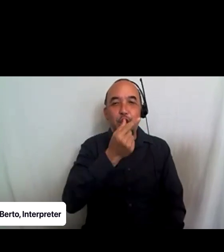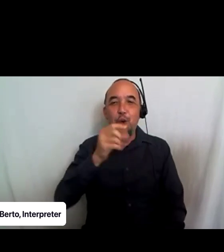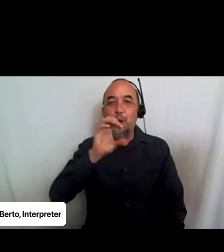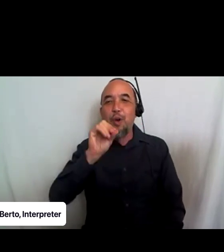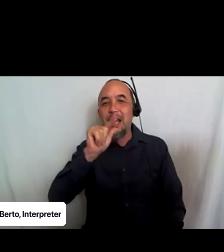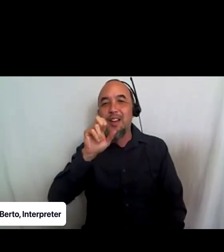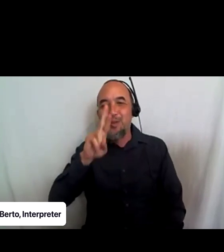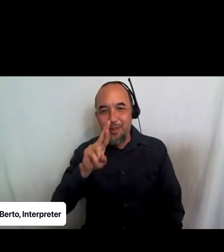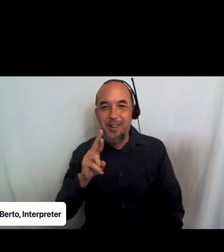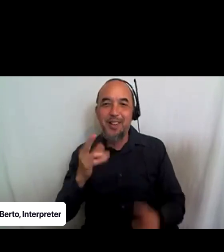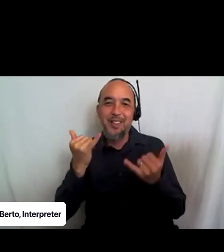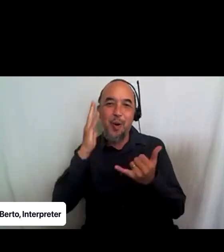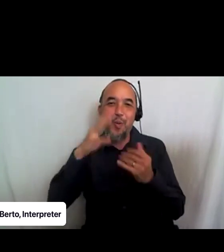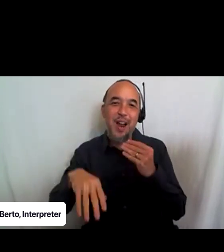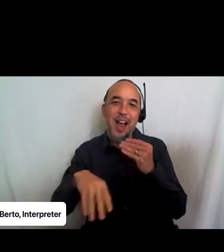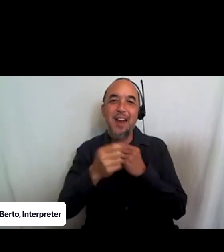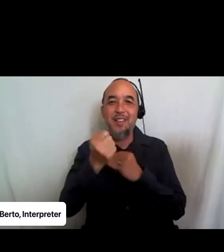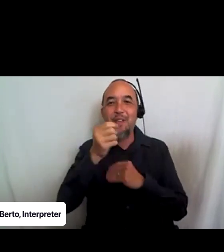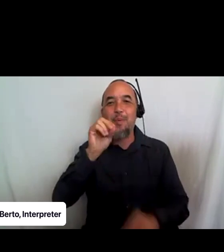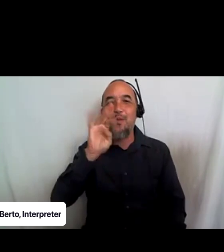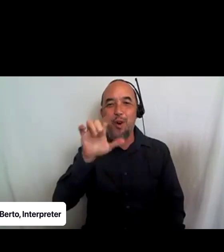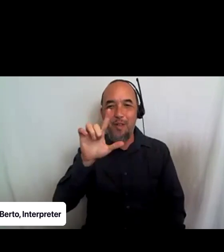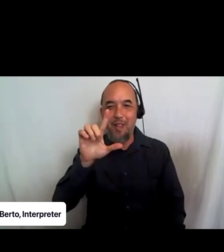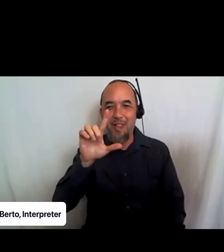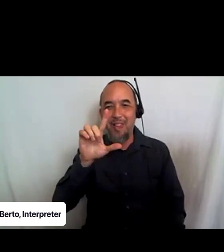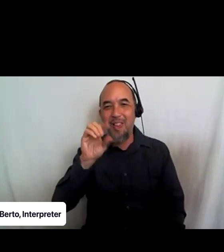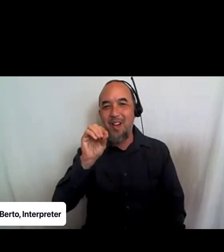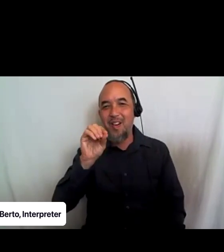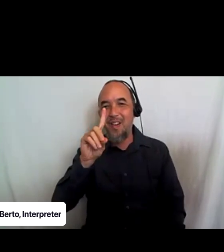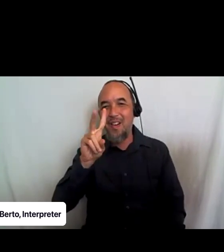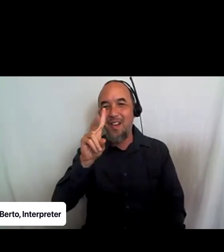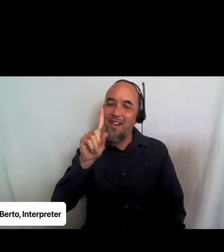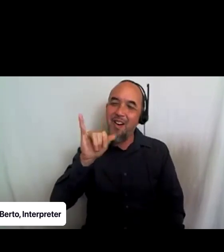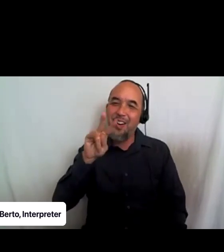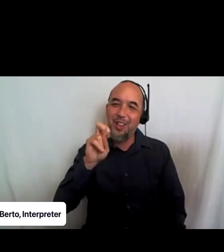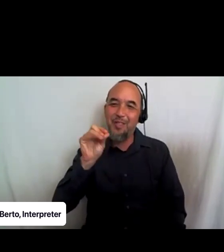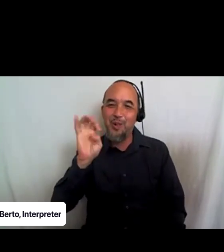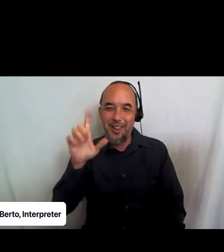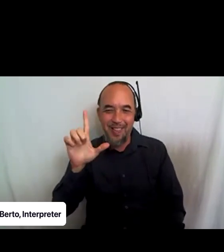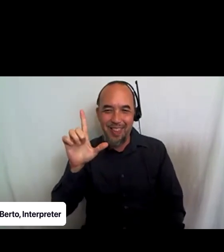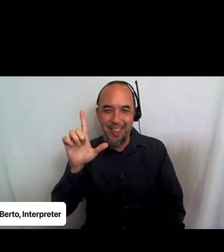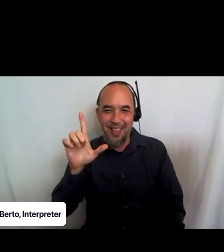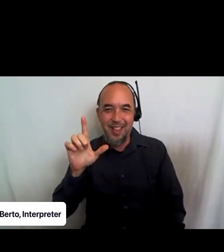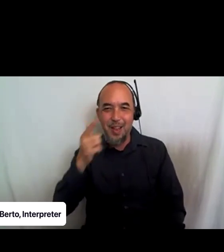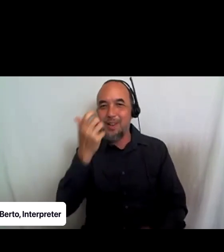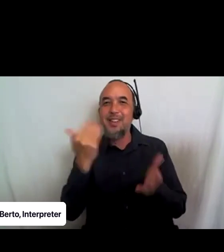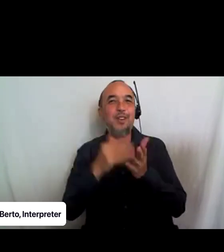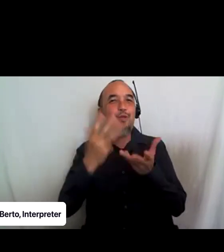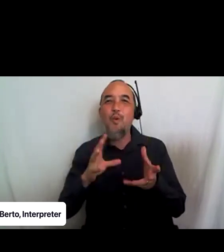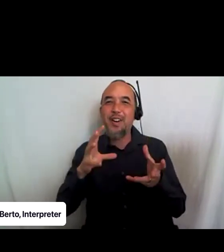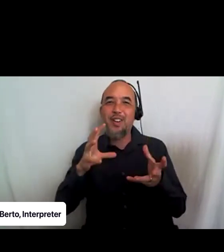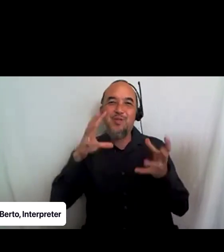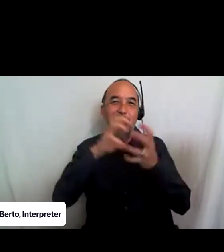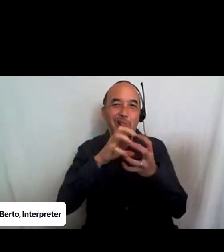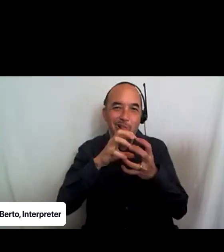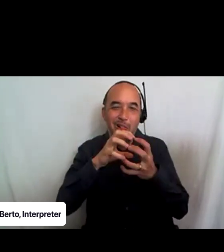olive oil to it so it doesn't all stick together. Otherwise, your pasta becomes clumpy and lumpy, um, like